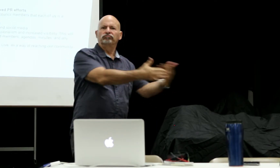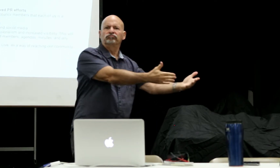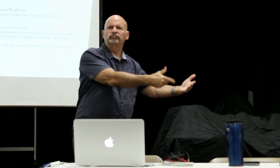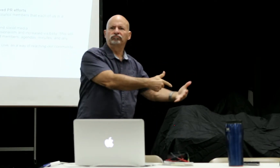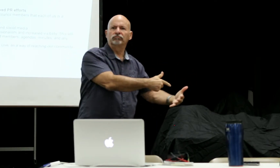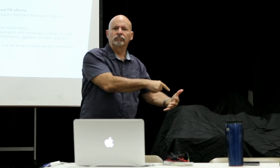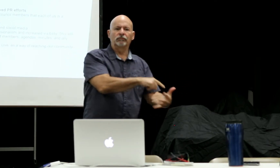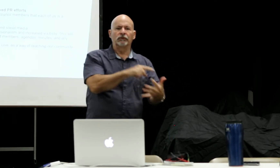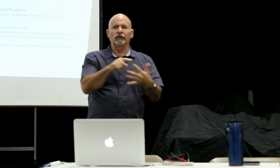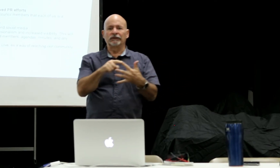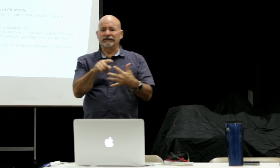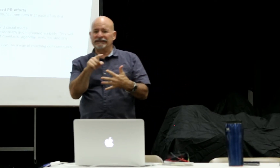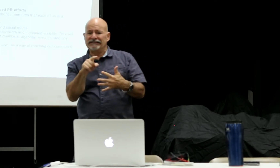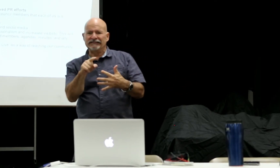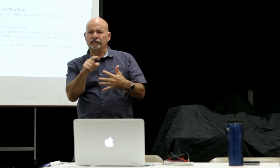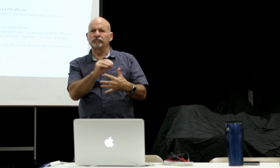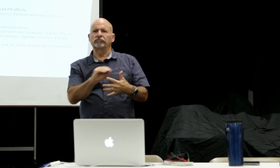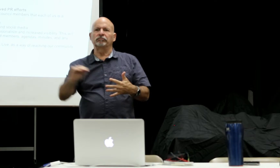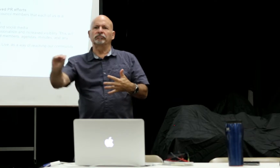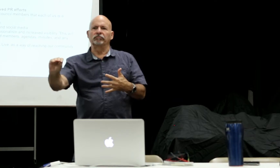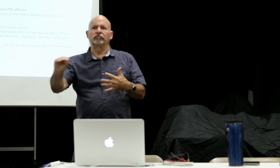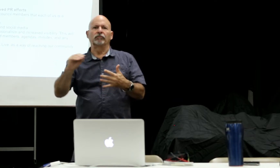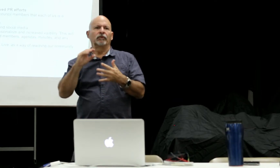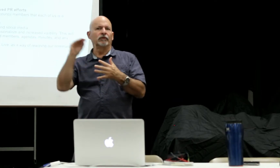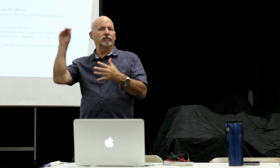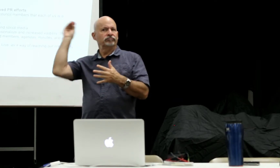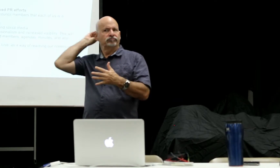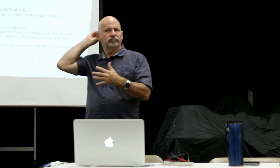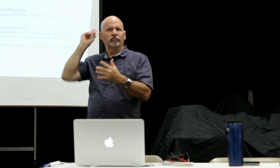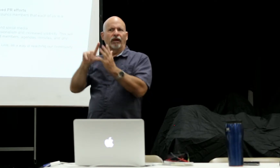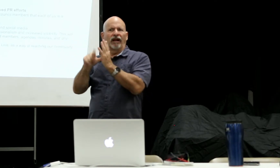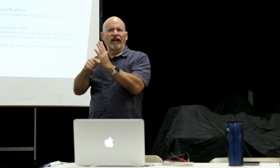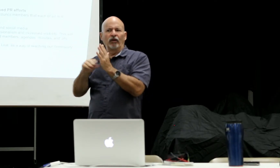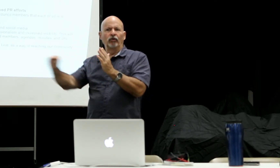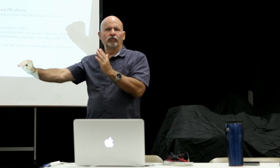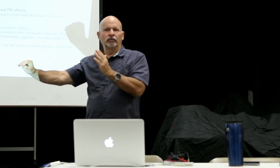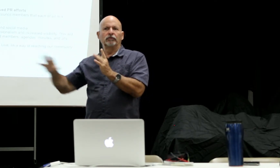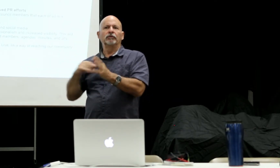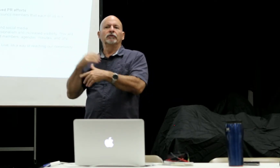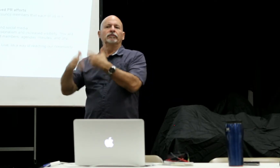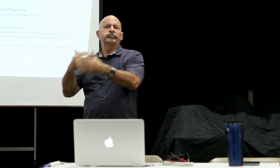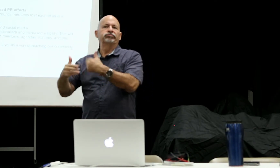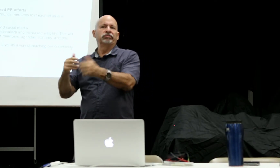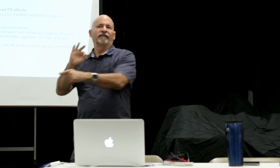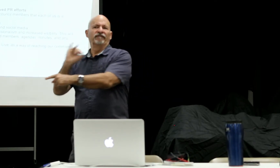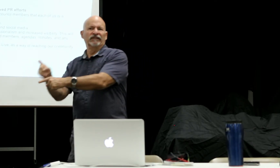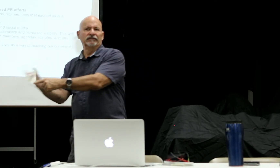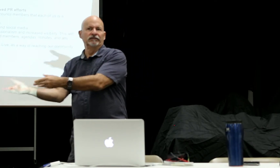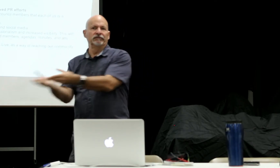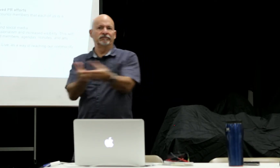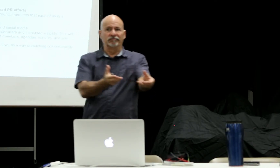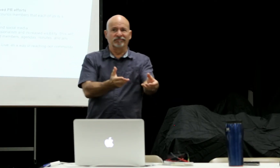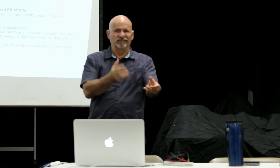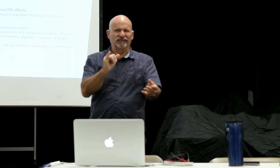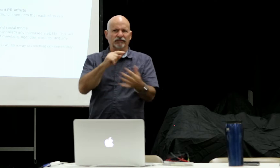unquote low-hanging fruit. And if not, we may have to budget or prioritize the other issues or